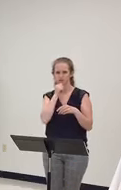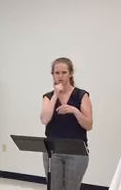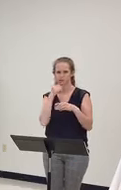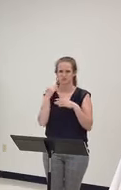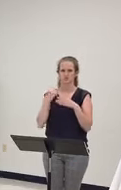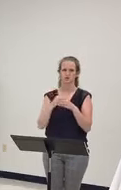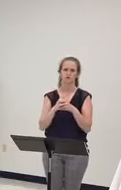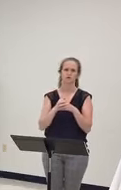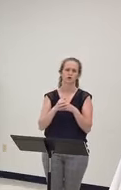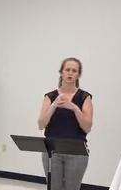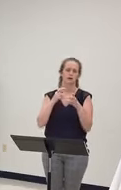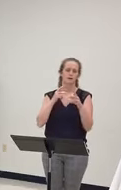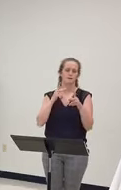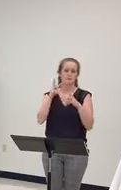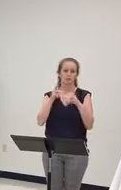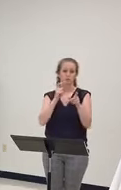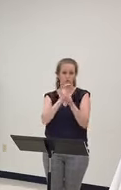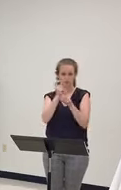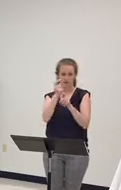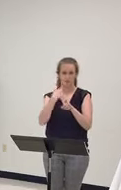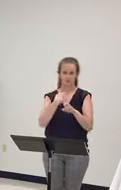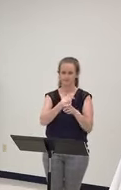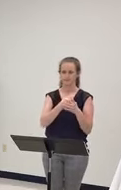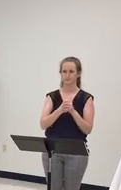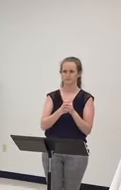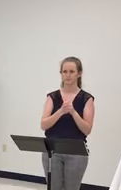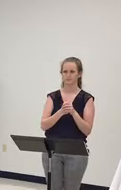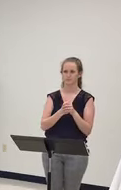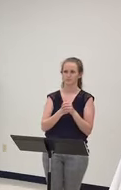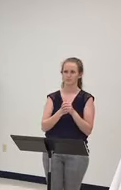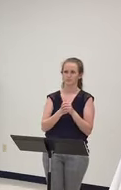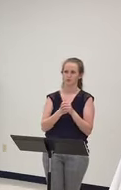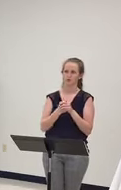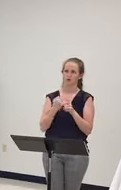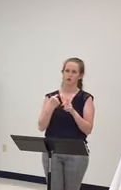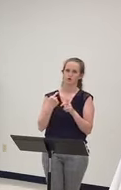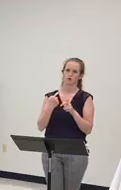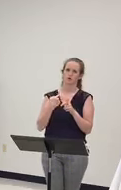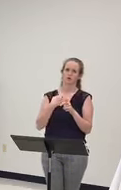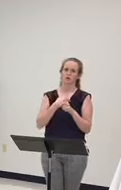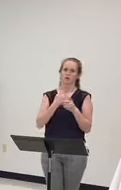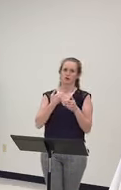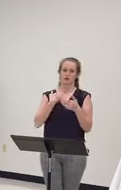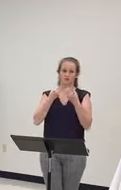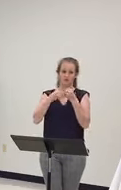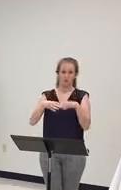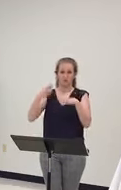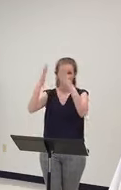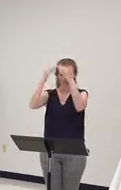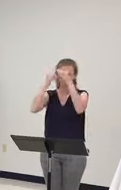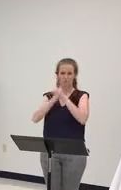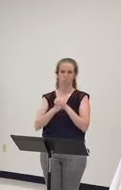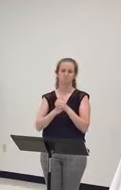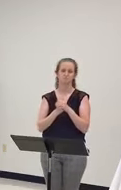people who insult us or make fun of us, or we have a loss of hope or whatever it is,